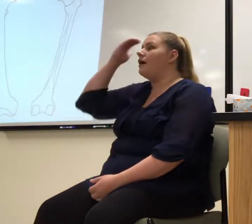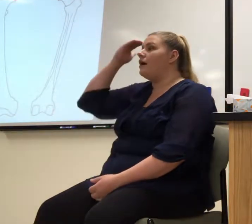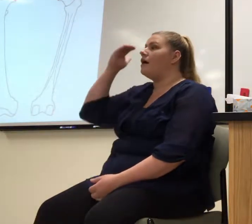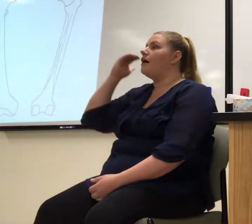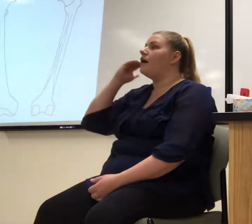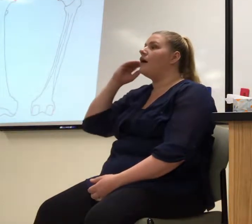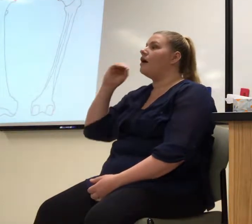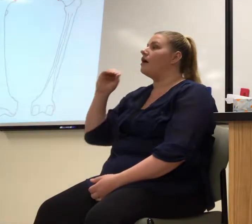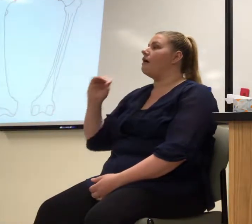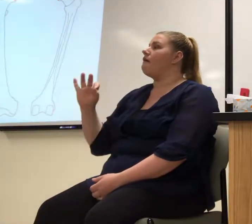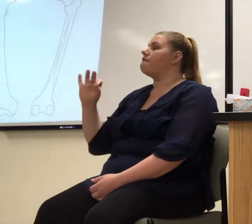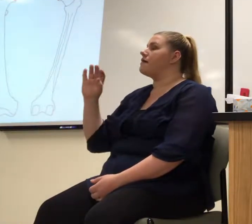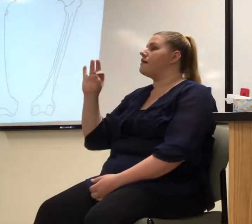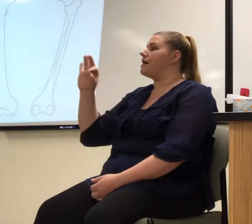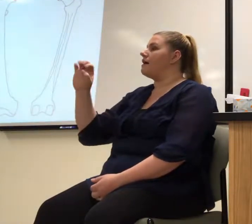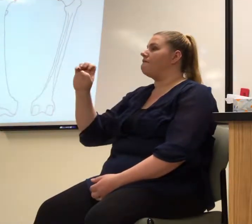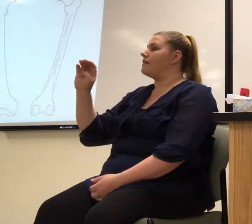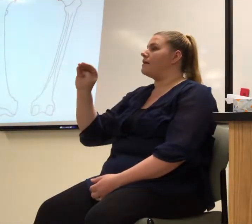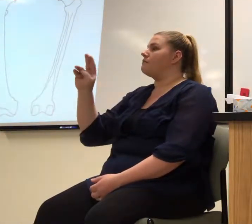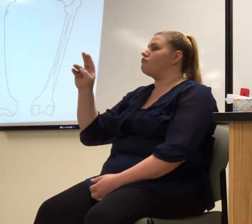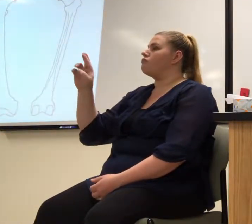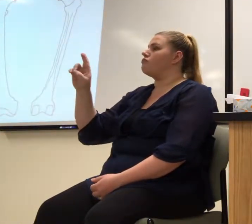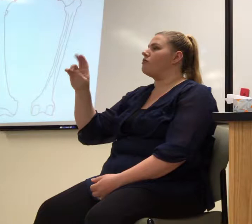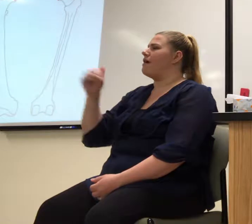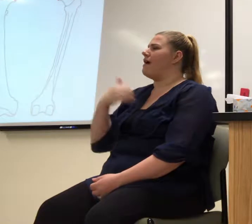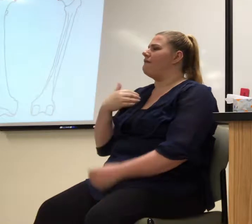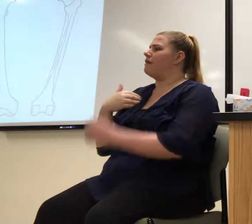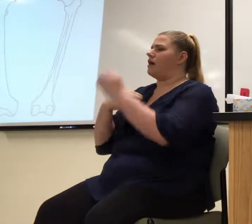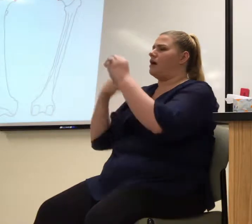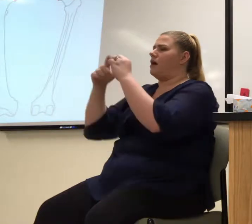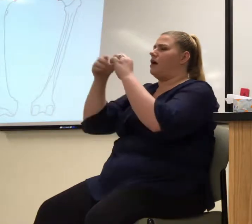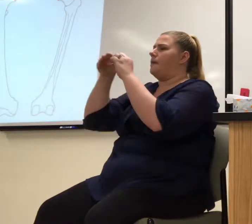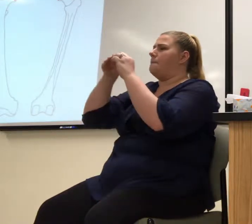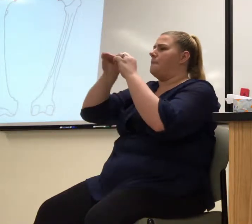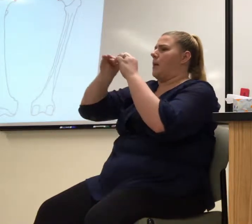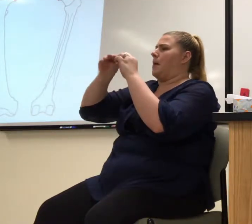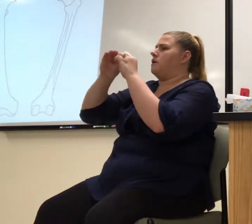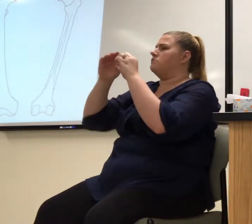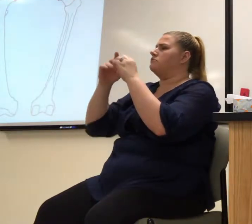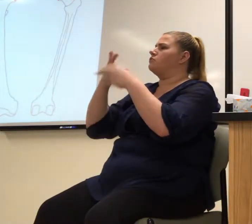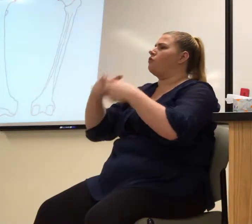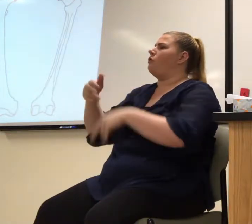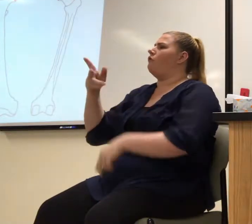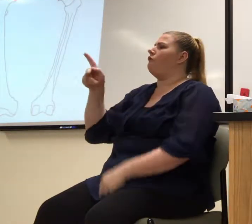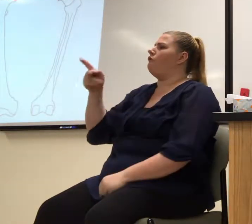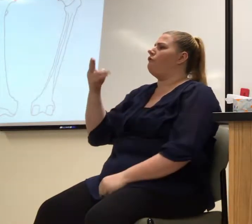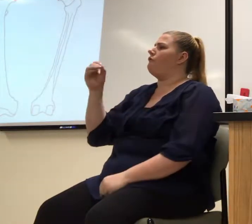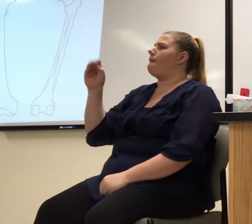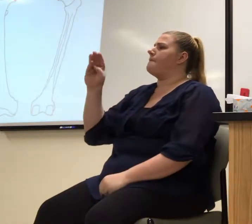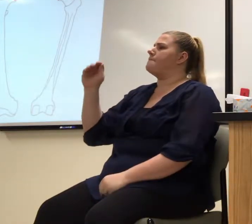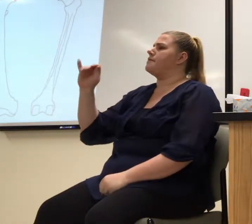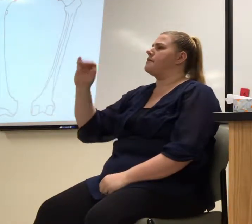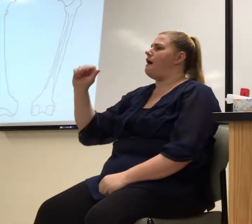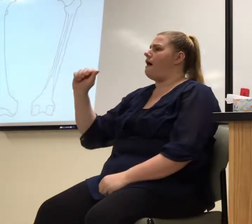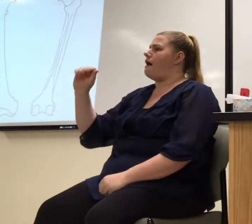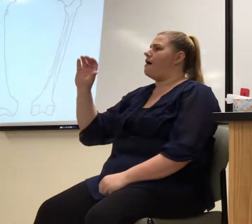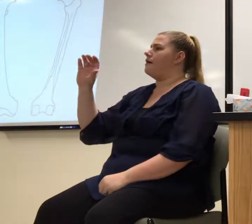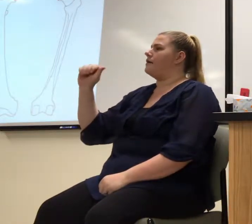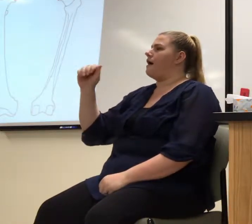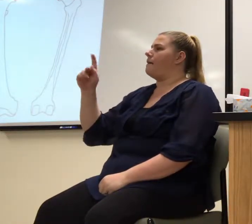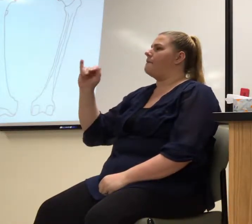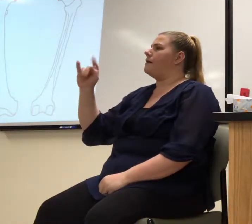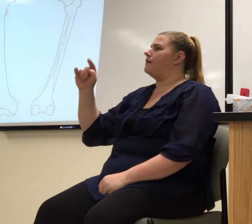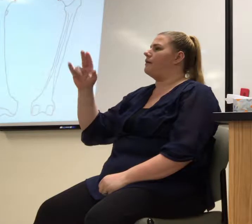little divot at the very tip. It's called fovea capitis. So when you remove the